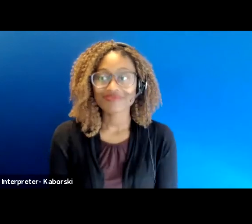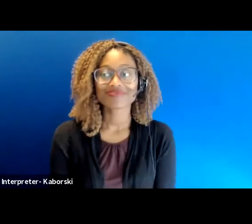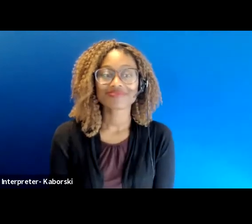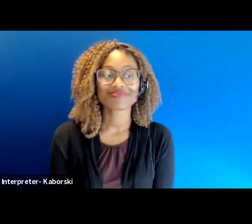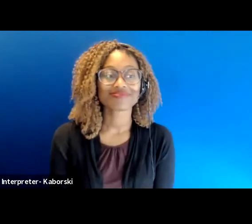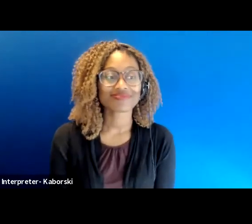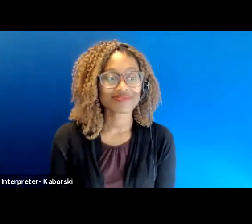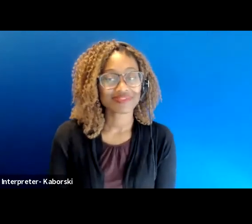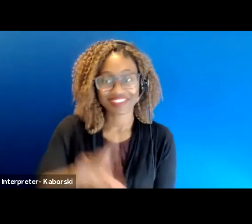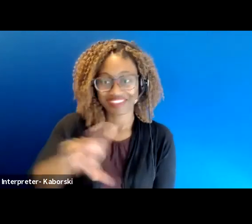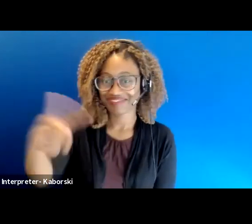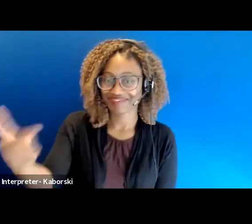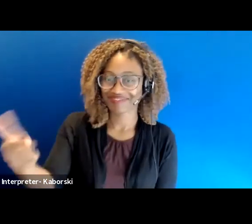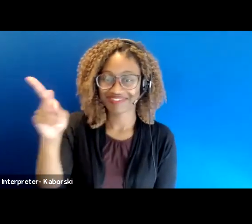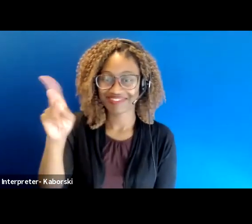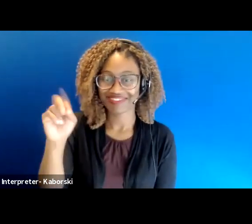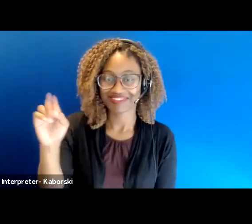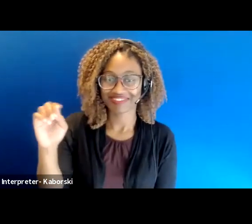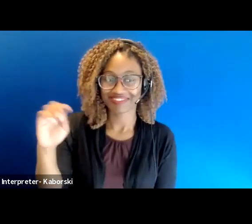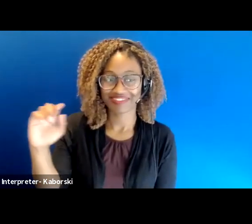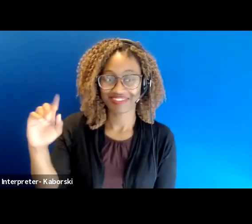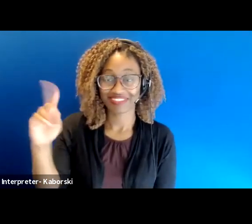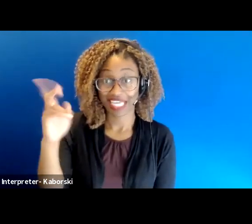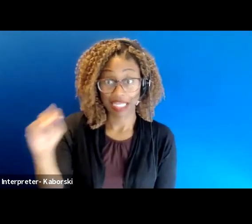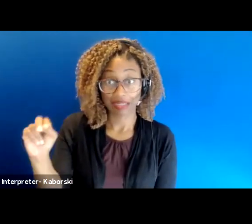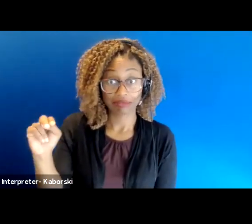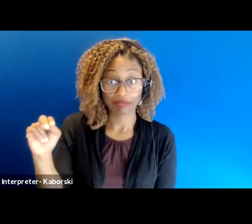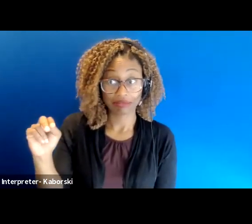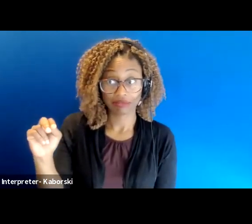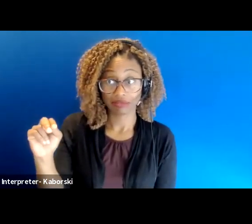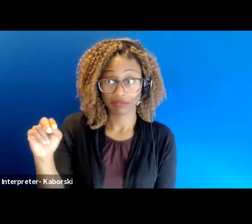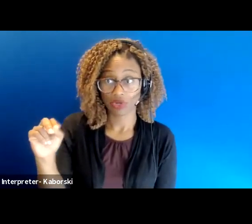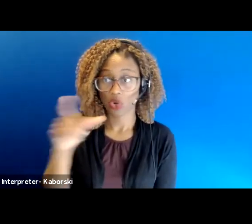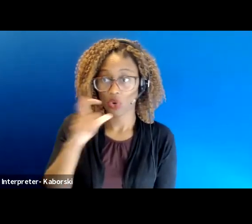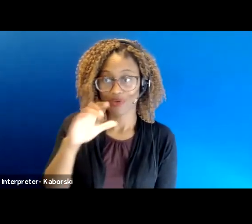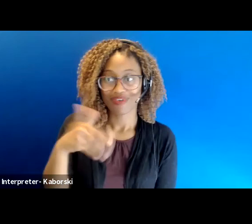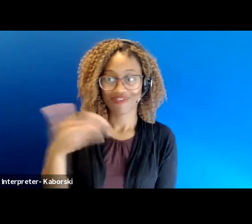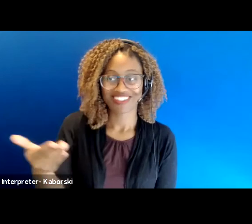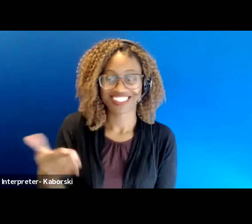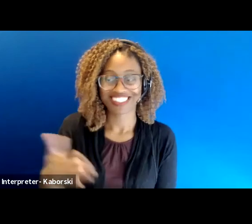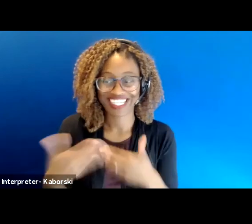And I'll give it back to Ken or whoever's next.